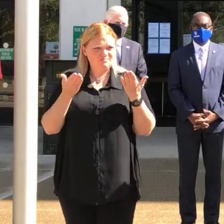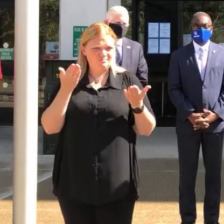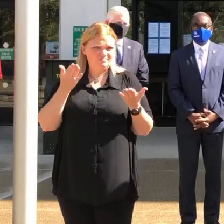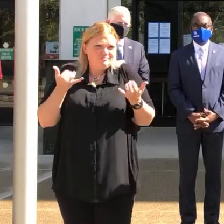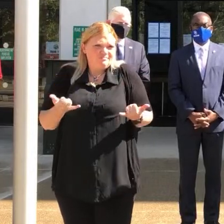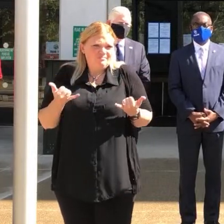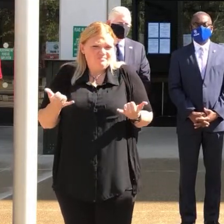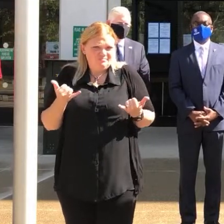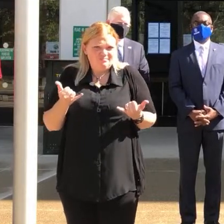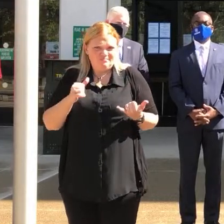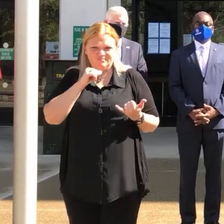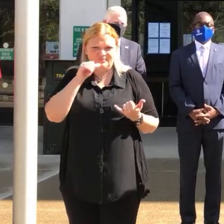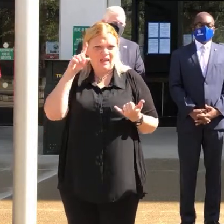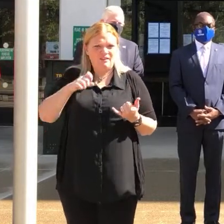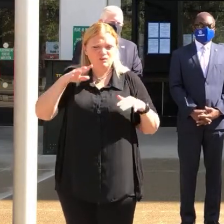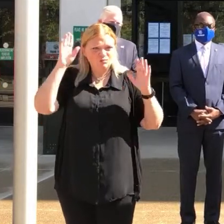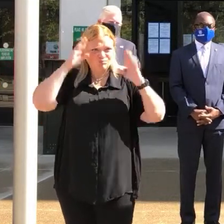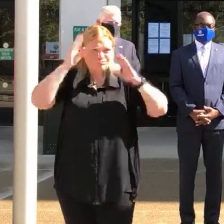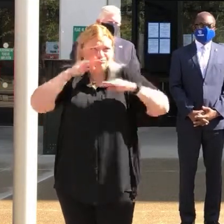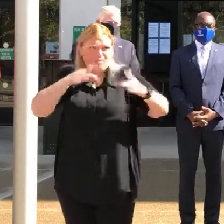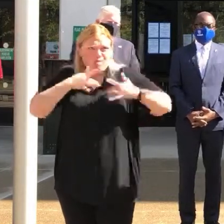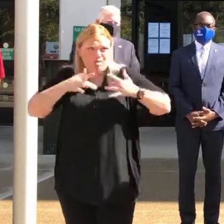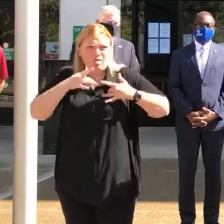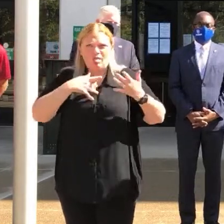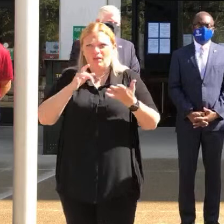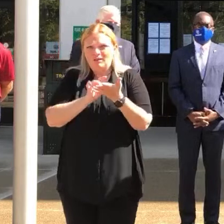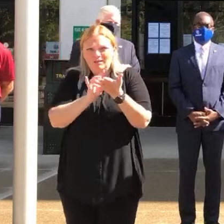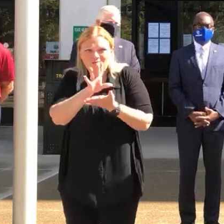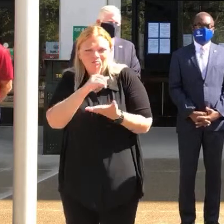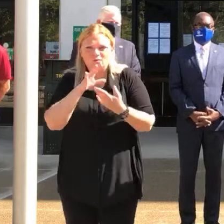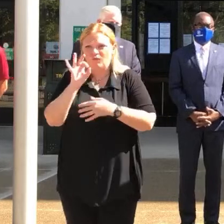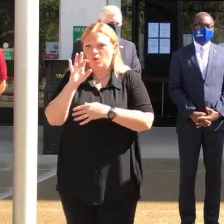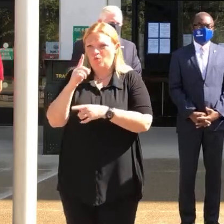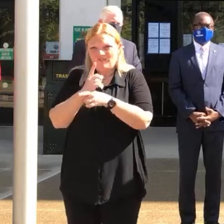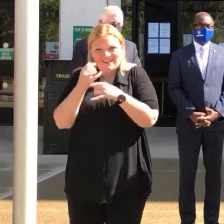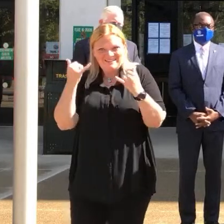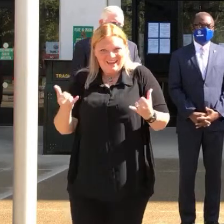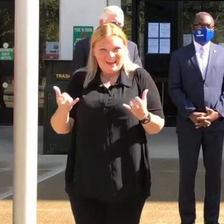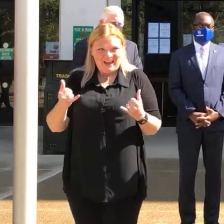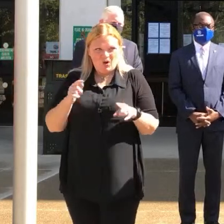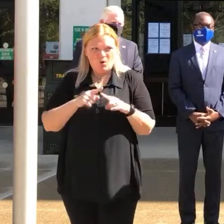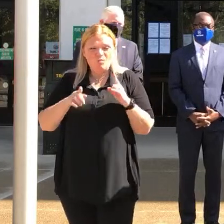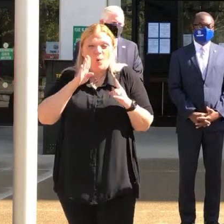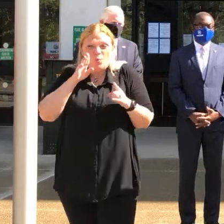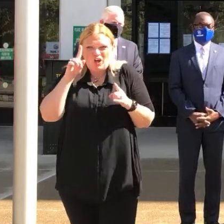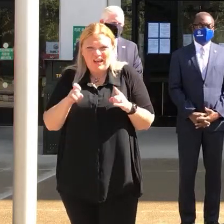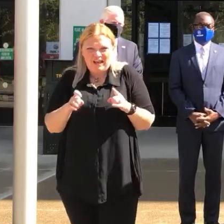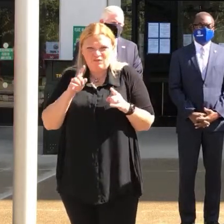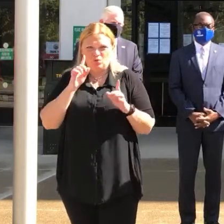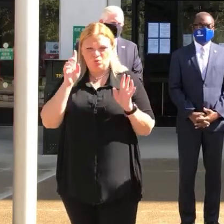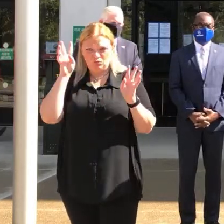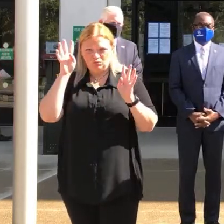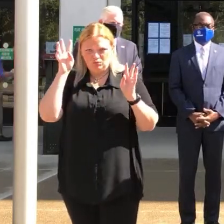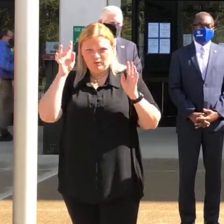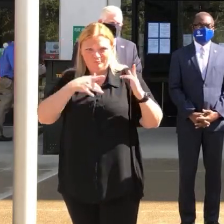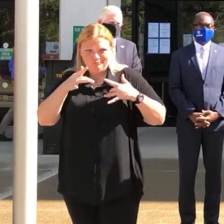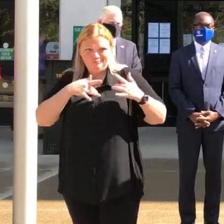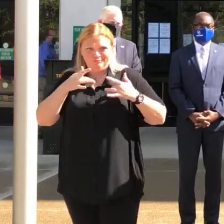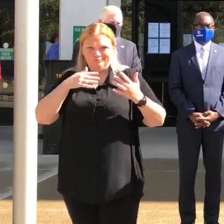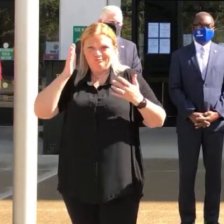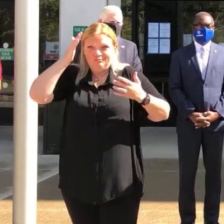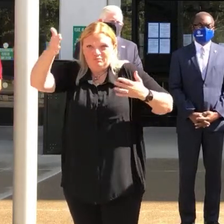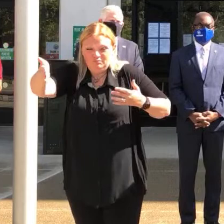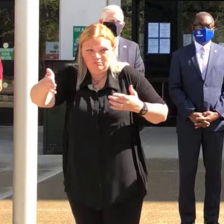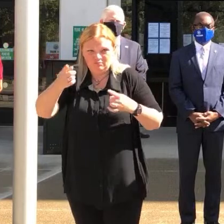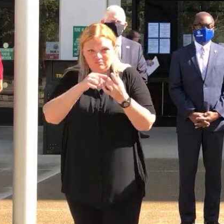now not have to worry about being evicted or foreclosed at this moment, but would have to worry about being evicted or foreclosed in the future